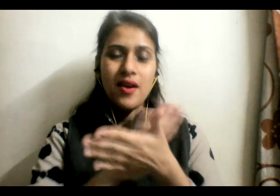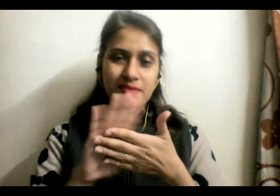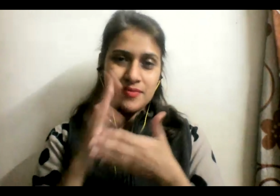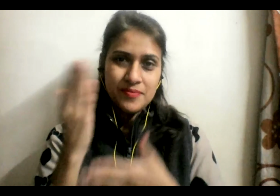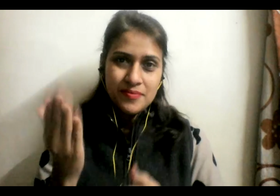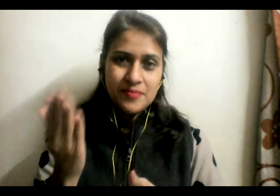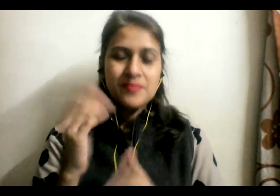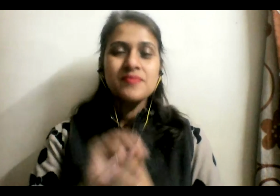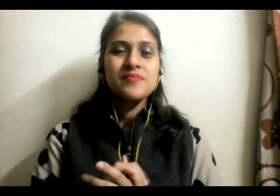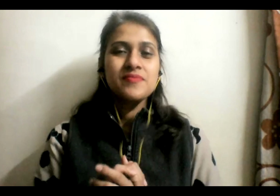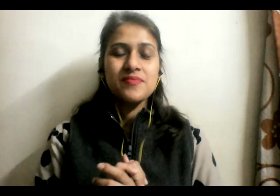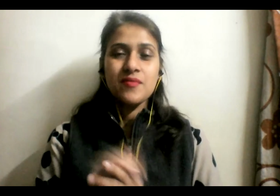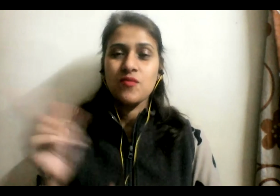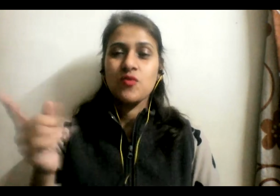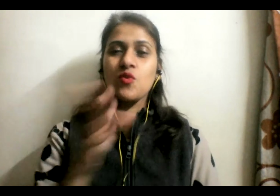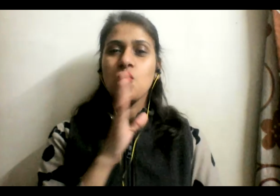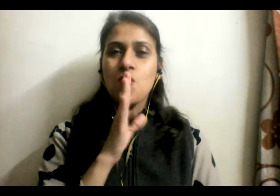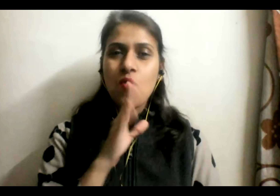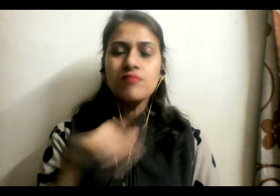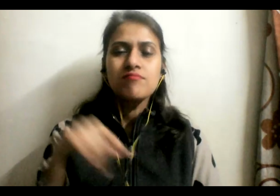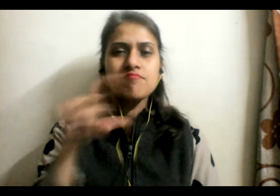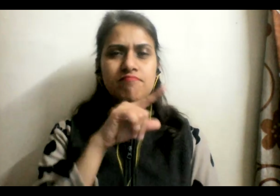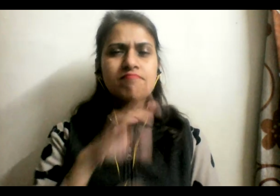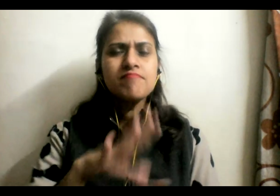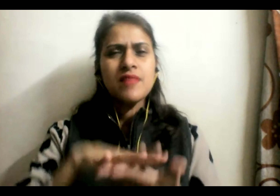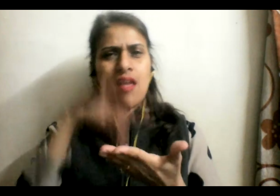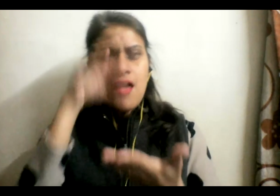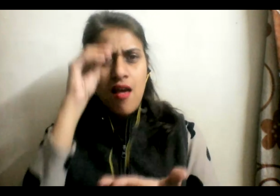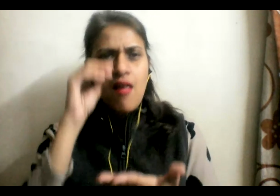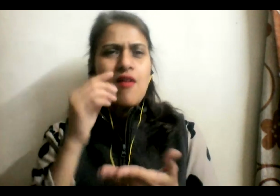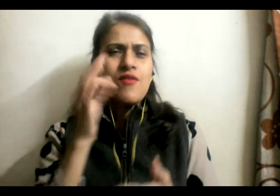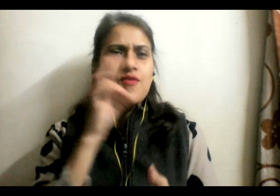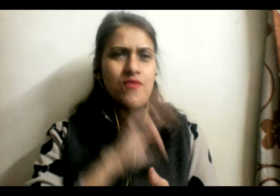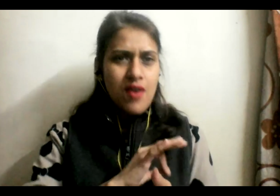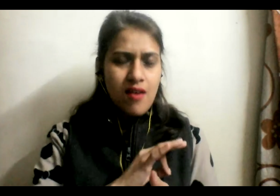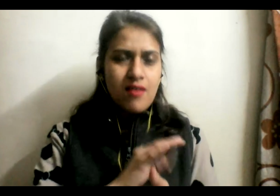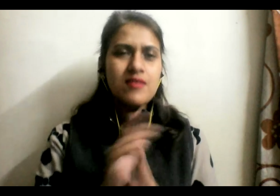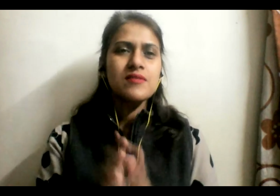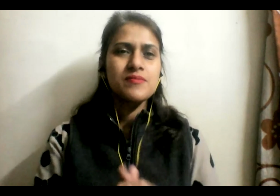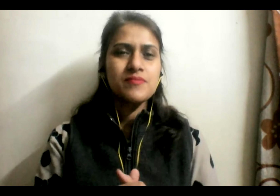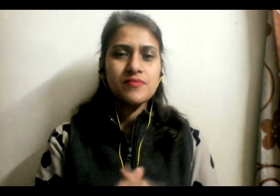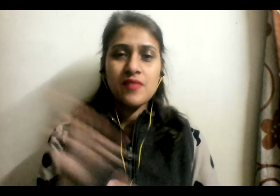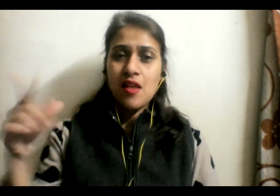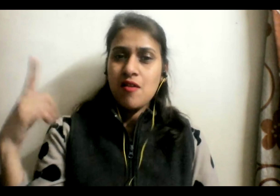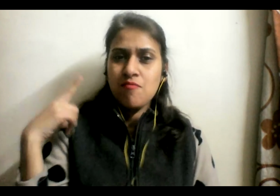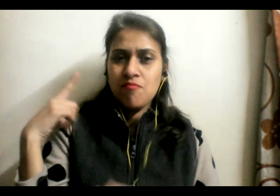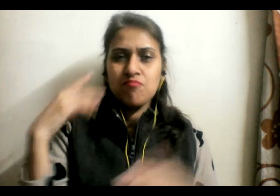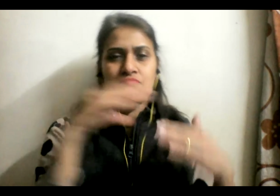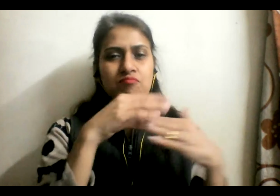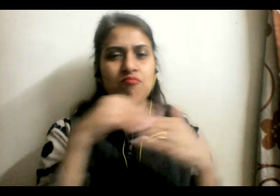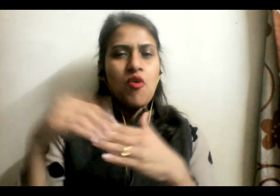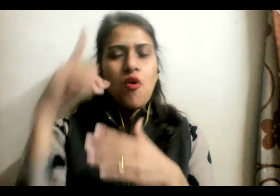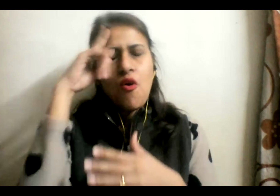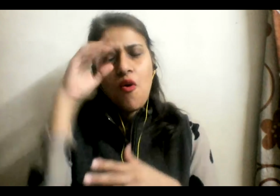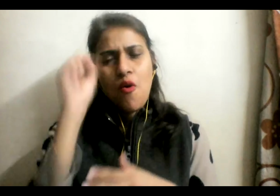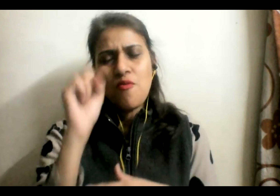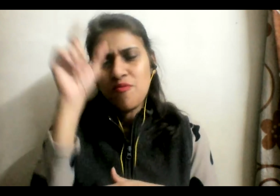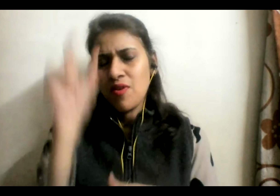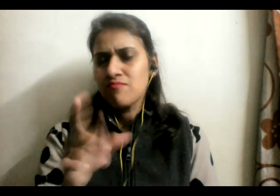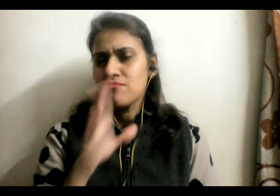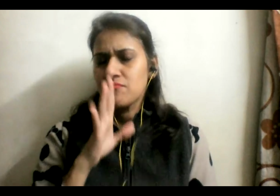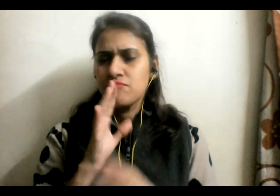with our breaths held, because you are indeed a mesmerizing speaker. But before